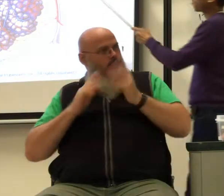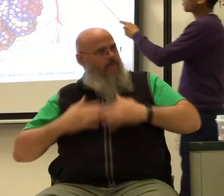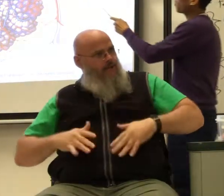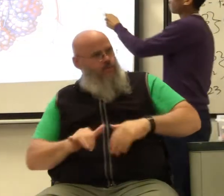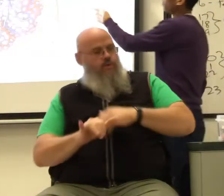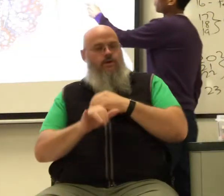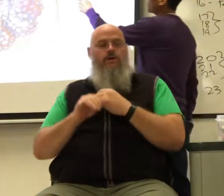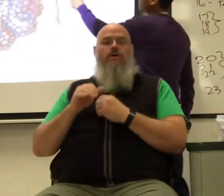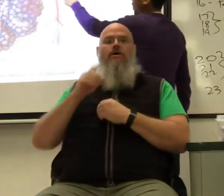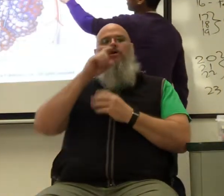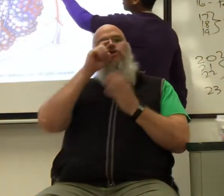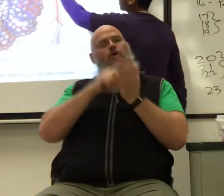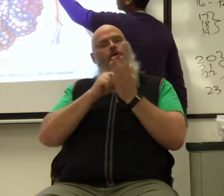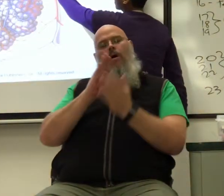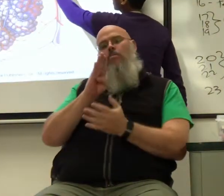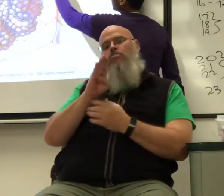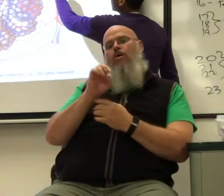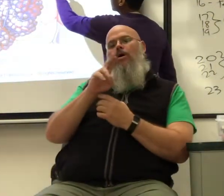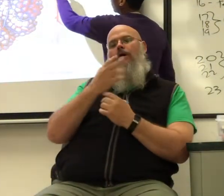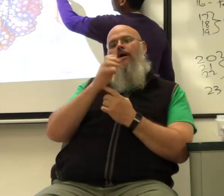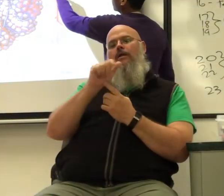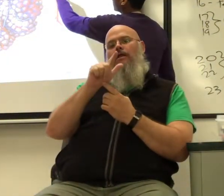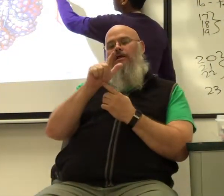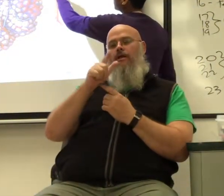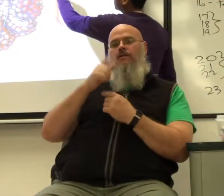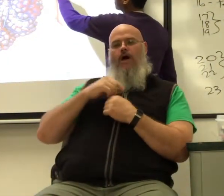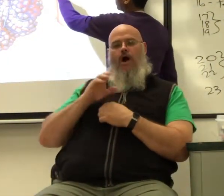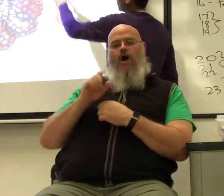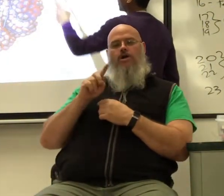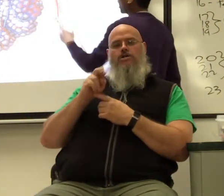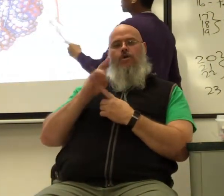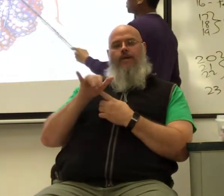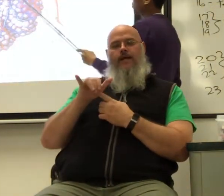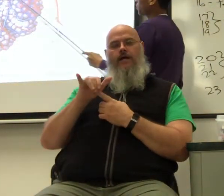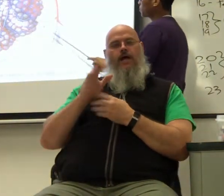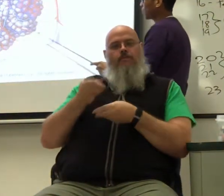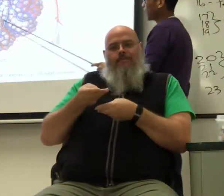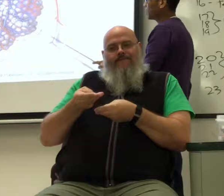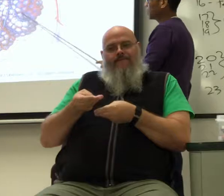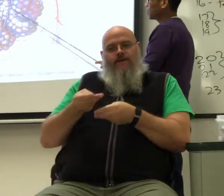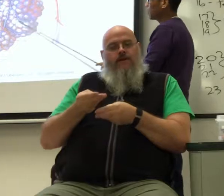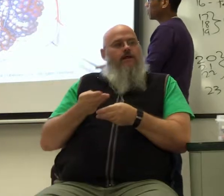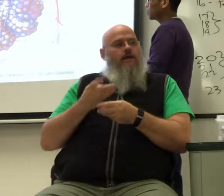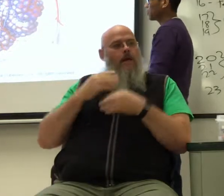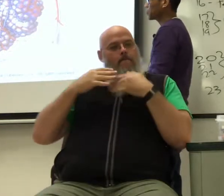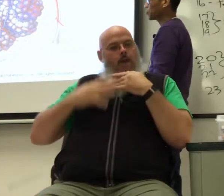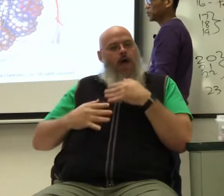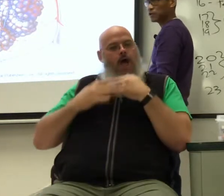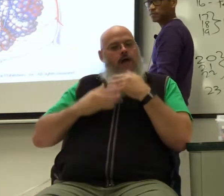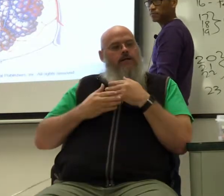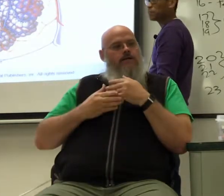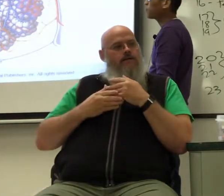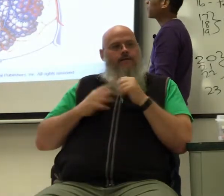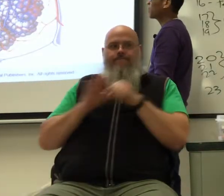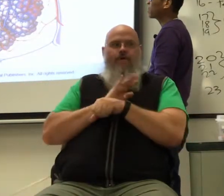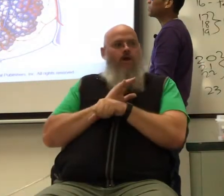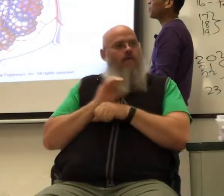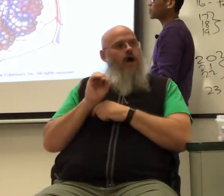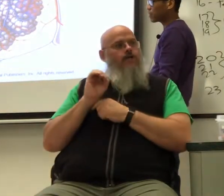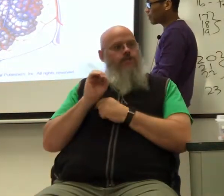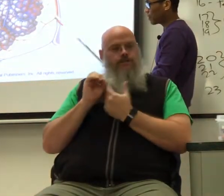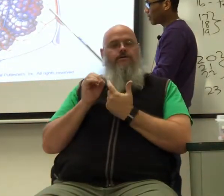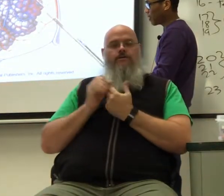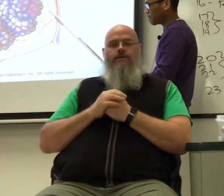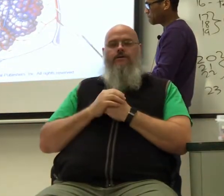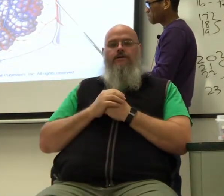note the bronchial artery. That's the artery that's just supplying oxygen-rich blood to this region. But let's